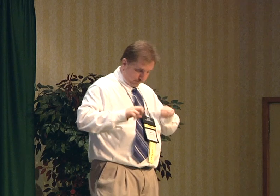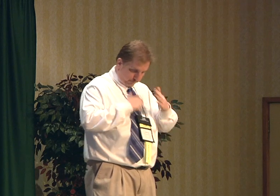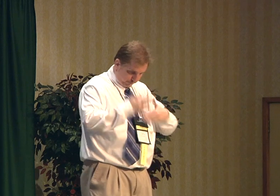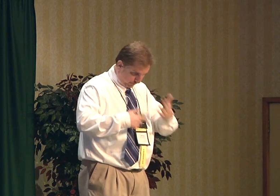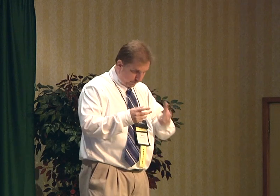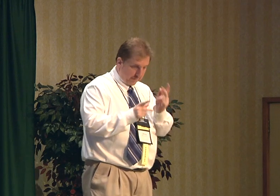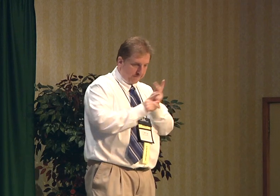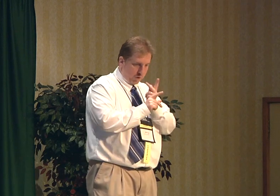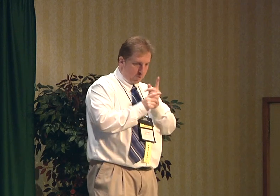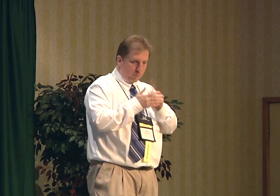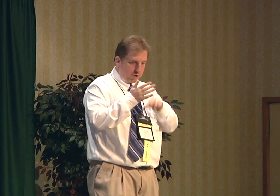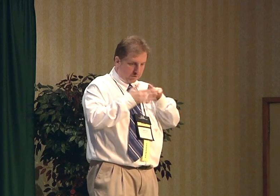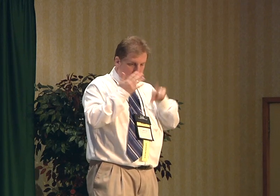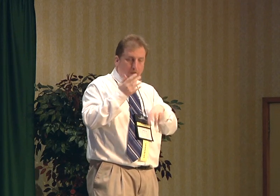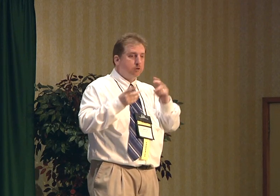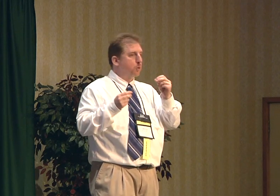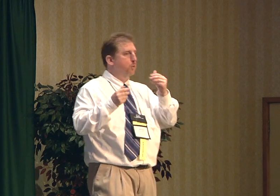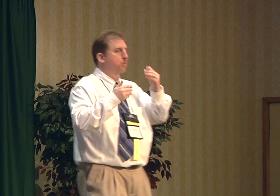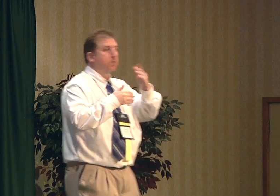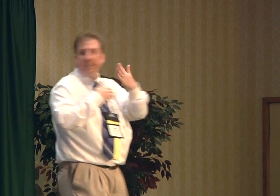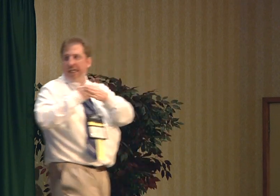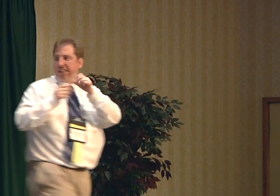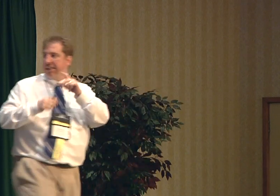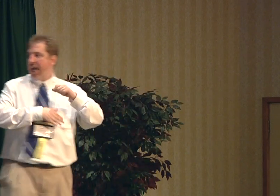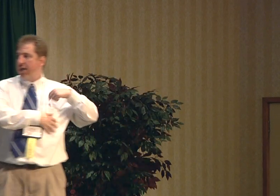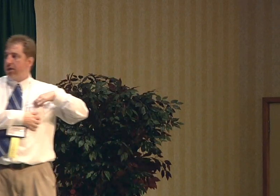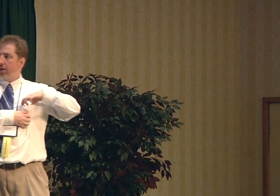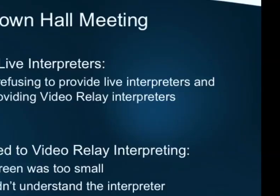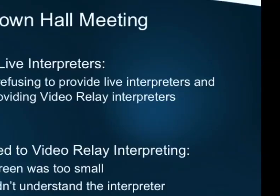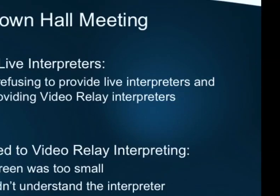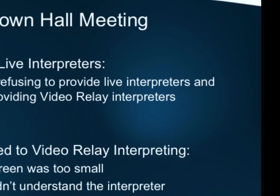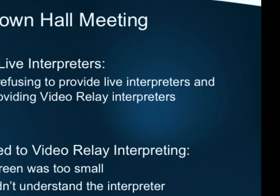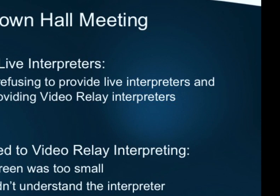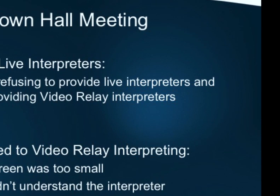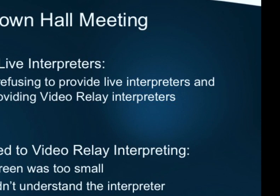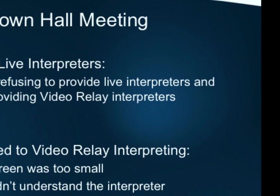And in going through that transcript, we were trying to dive